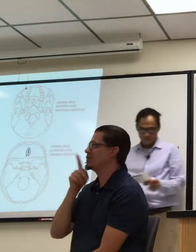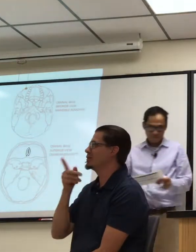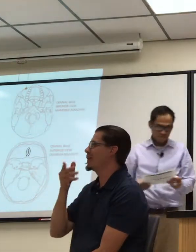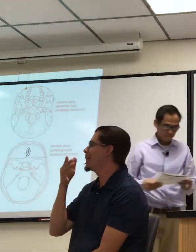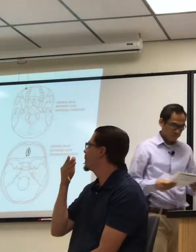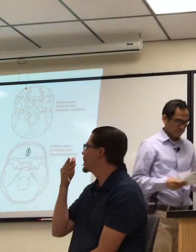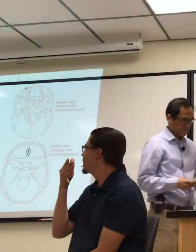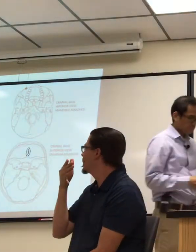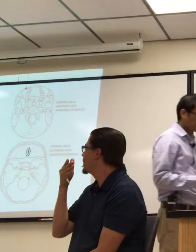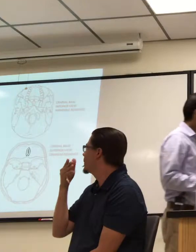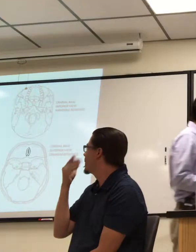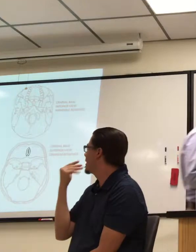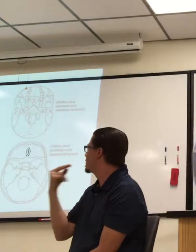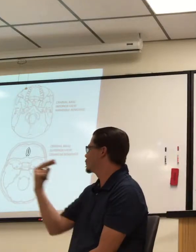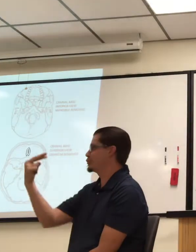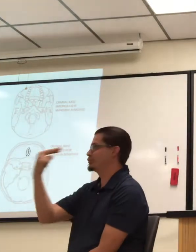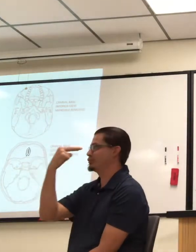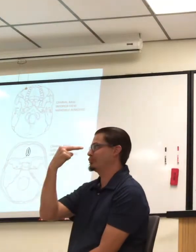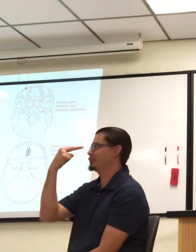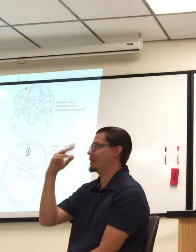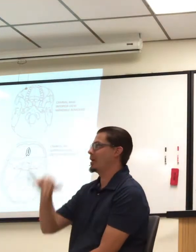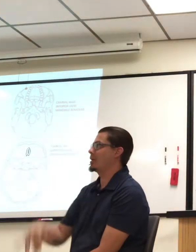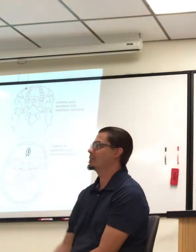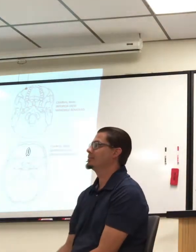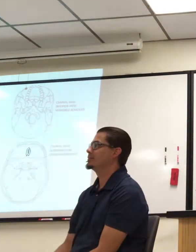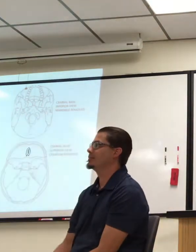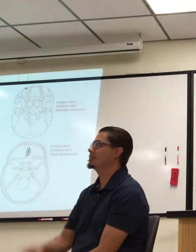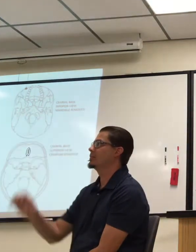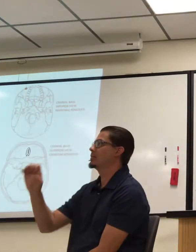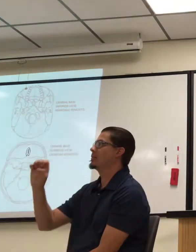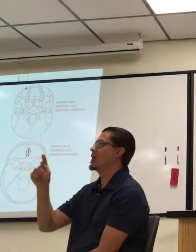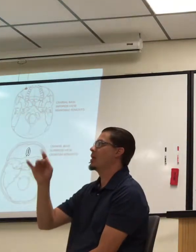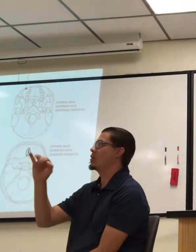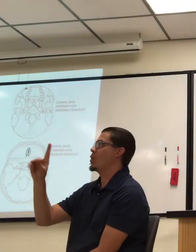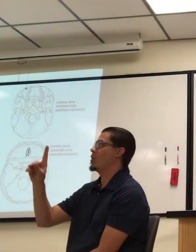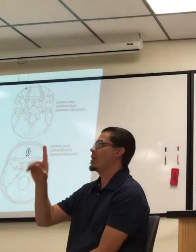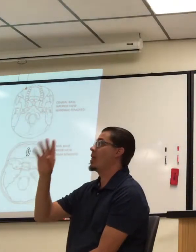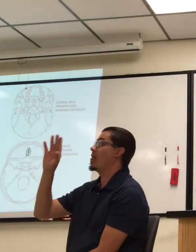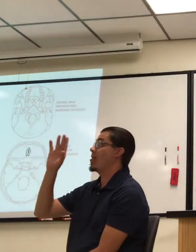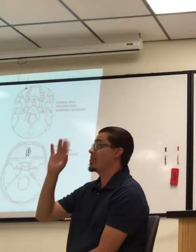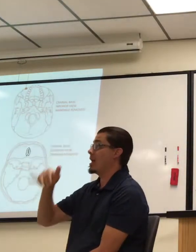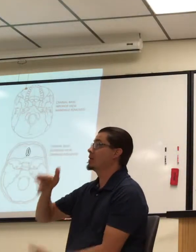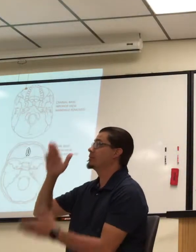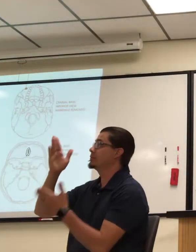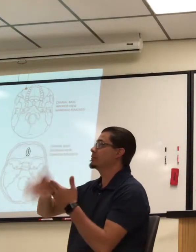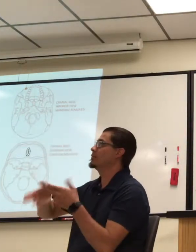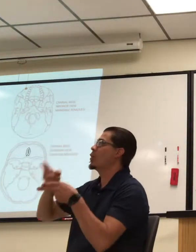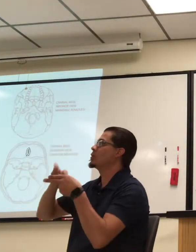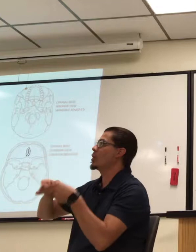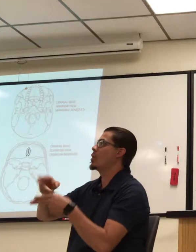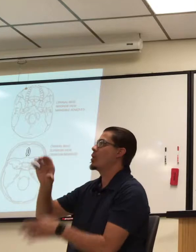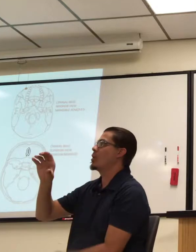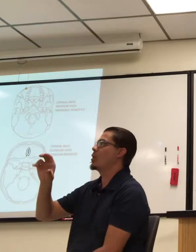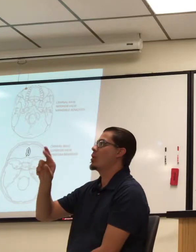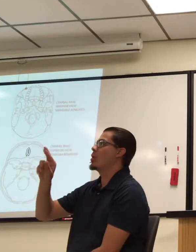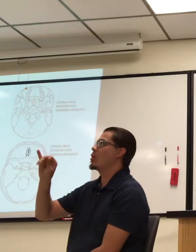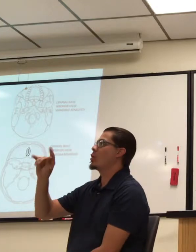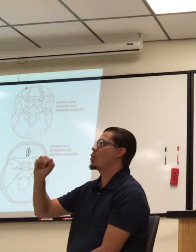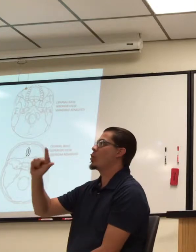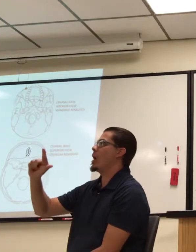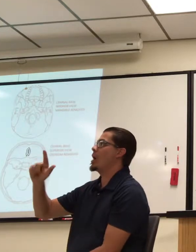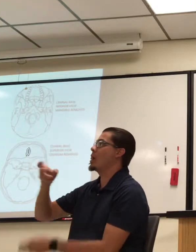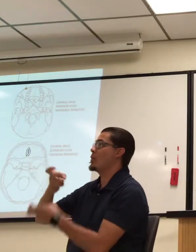there. That's the ethmoid. And that concludes what are called the cranial bones. The